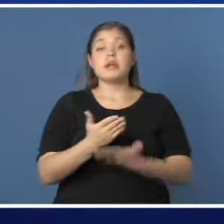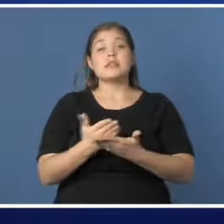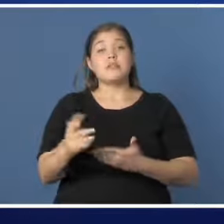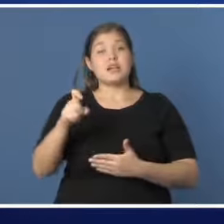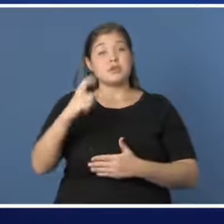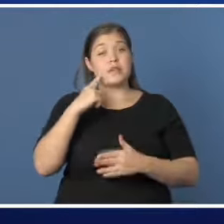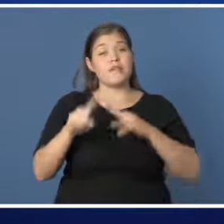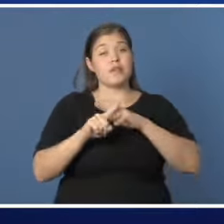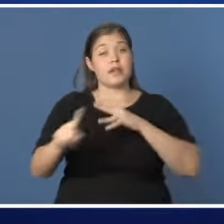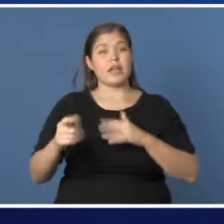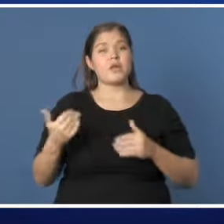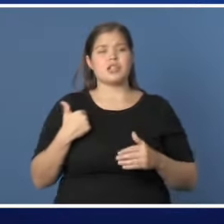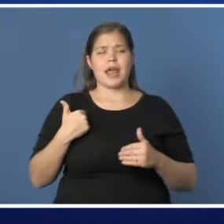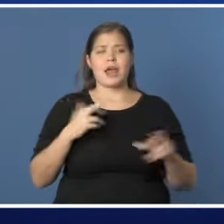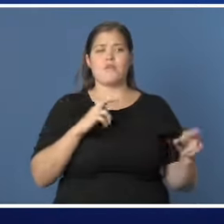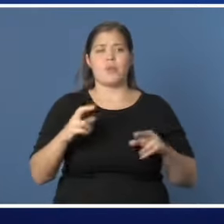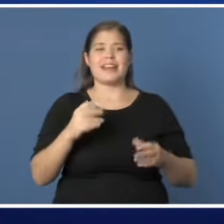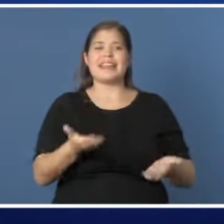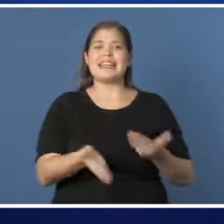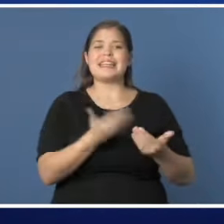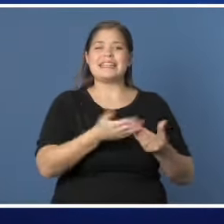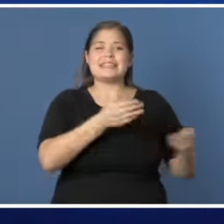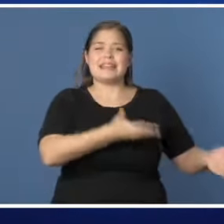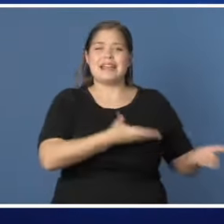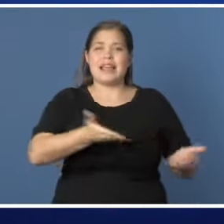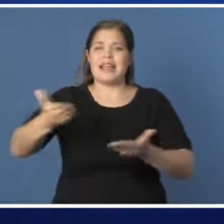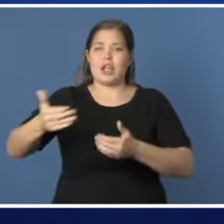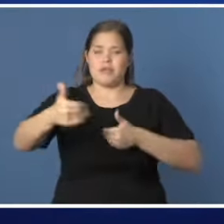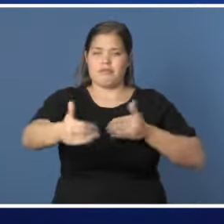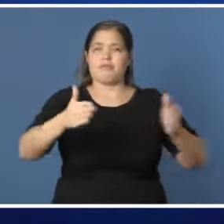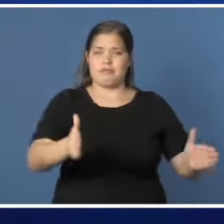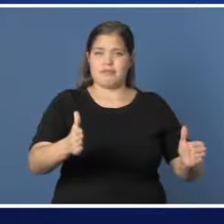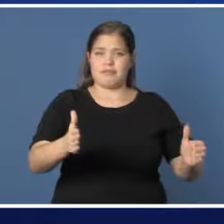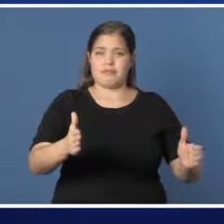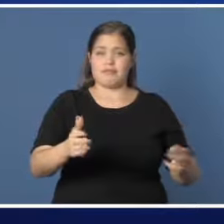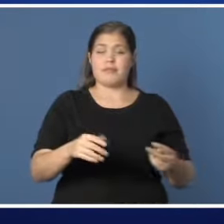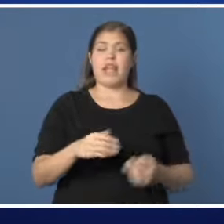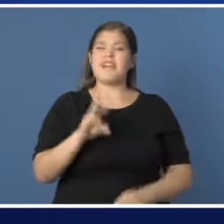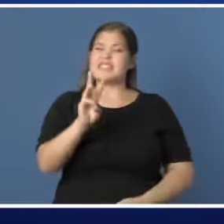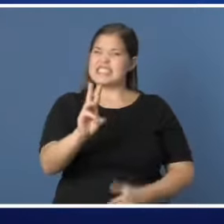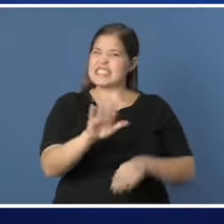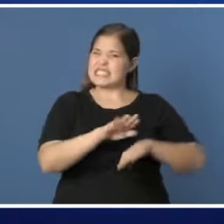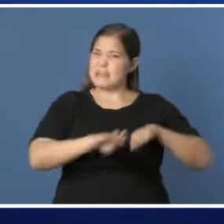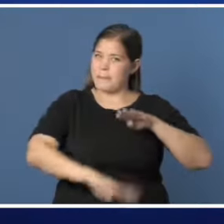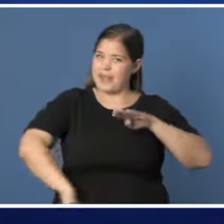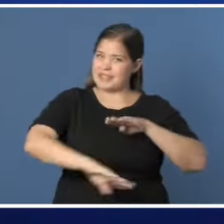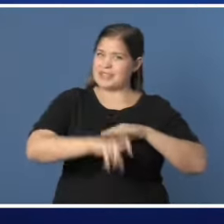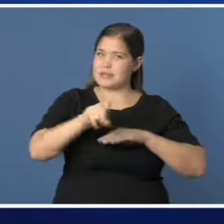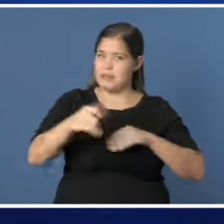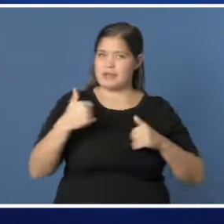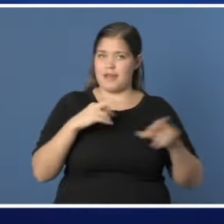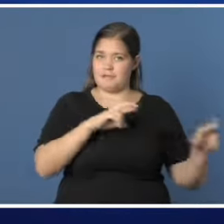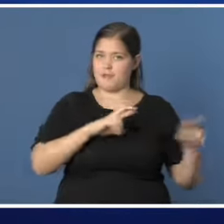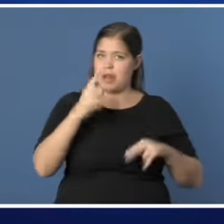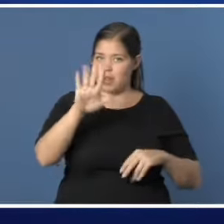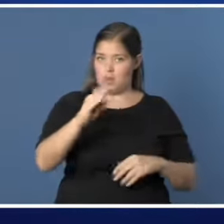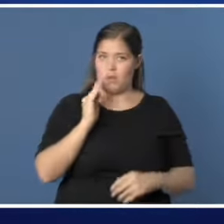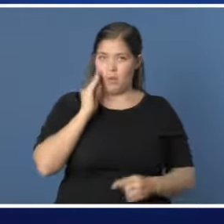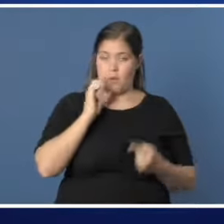Place the supplies you'll most likely need for an evacuation in an easy-to-carry container. There are